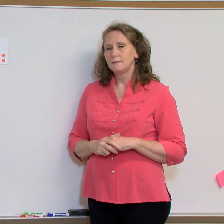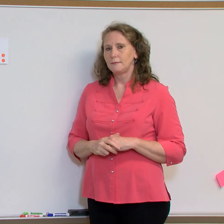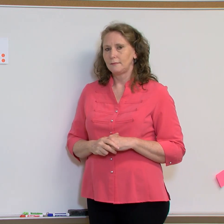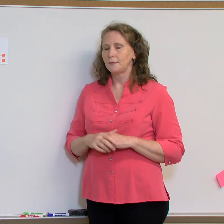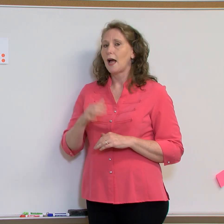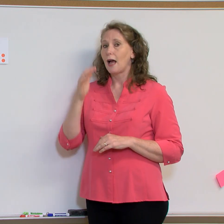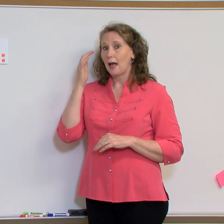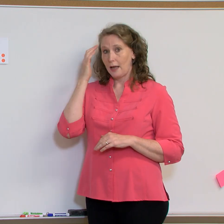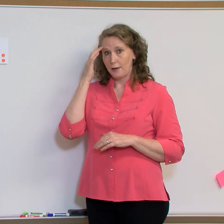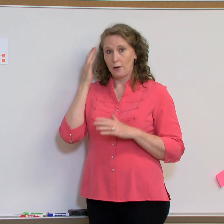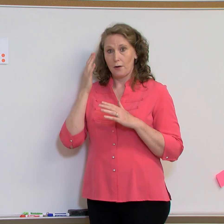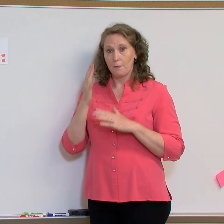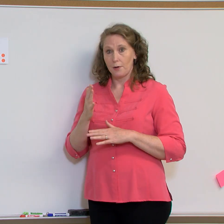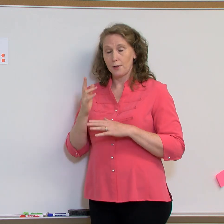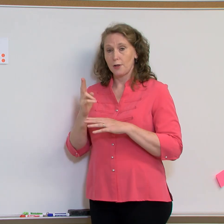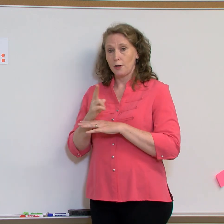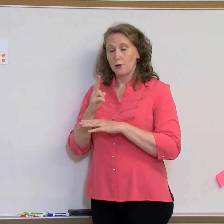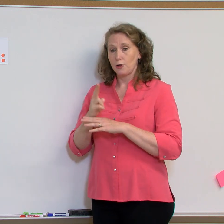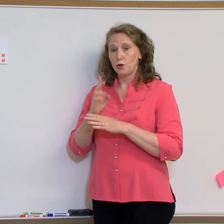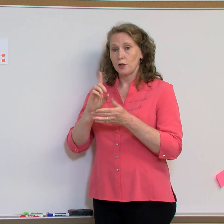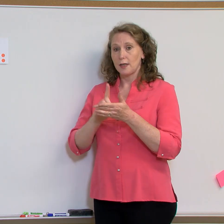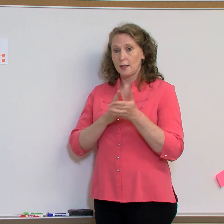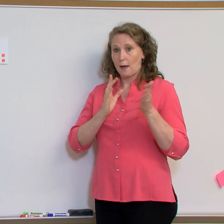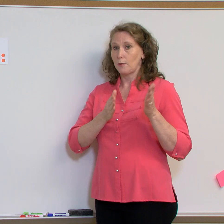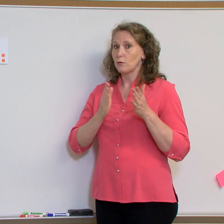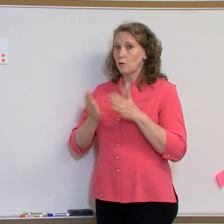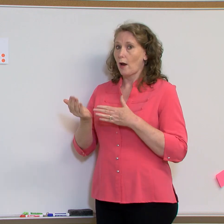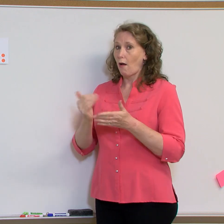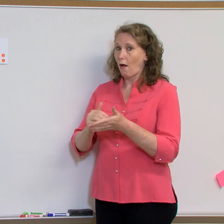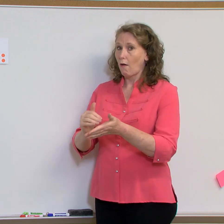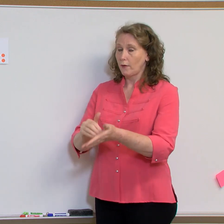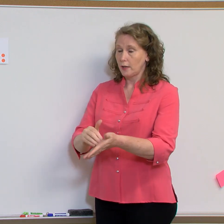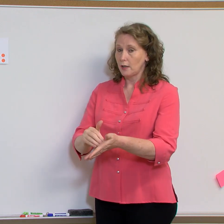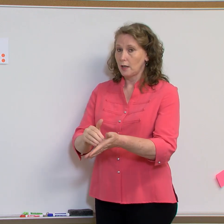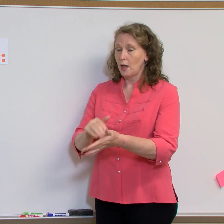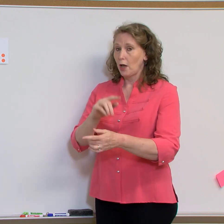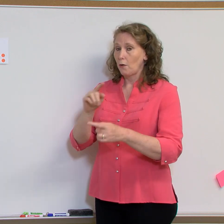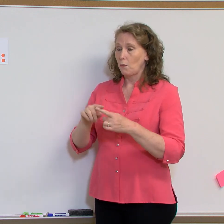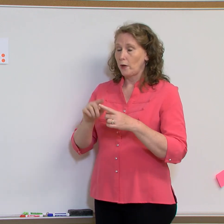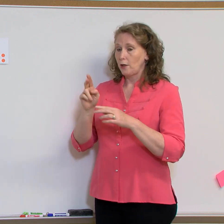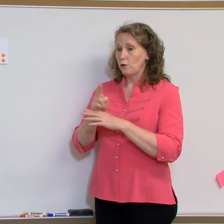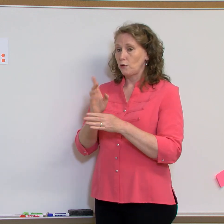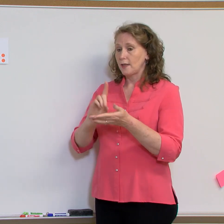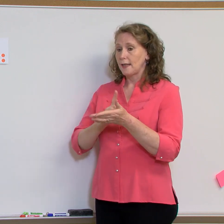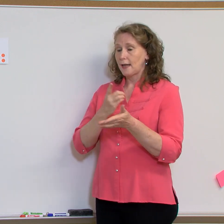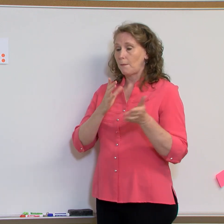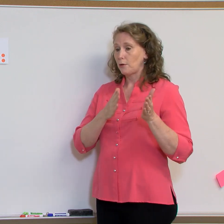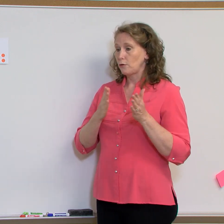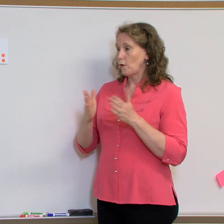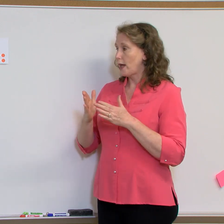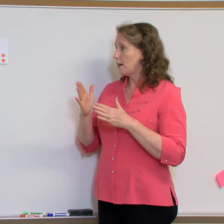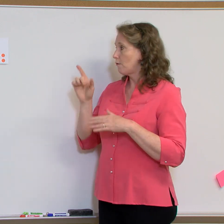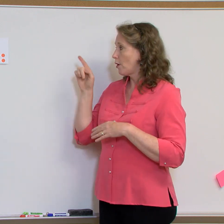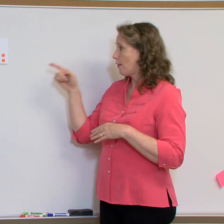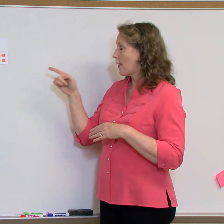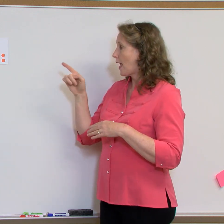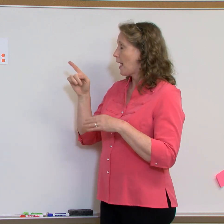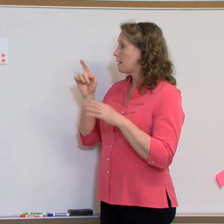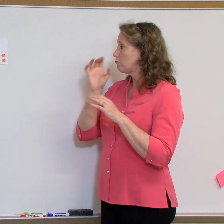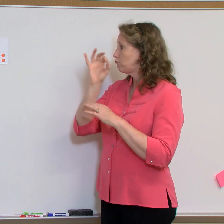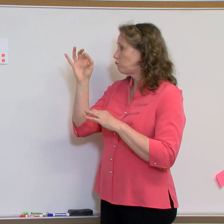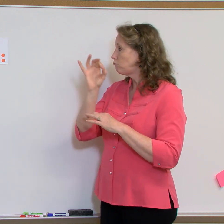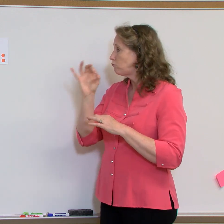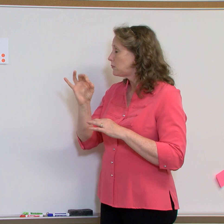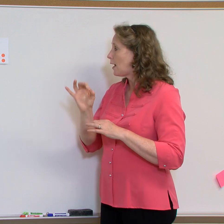I know someone that uses the double strategy a lot. And when they used the double strategy on this dot